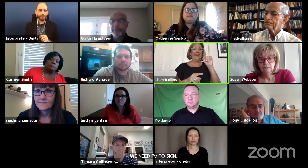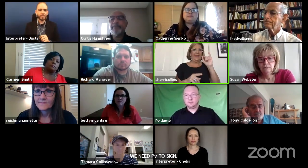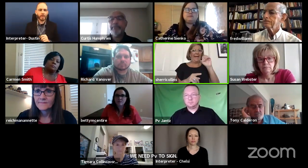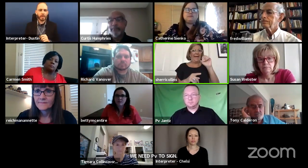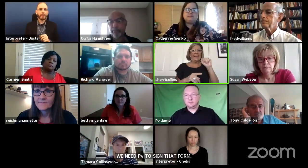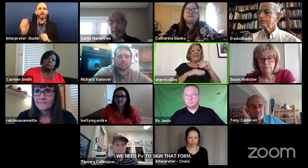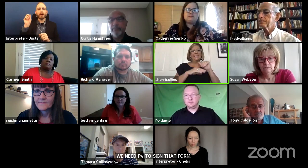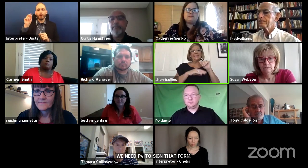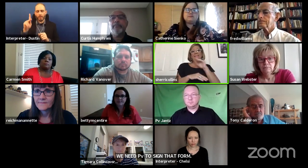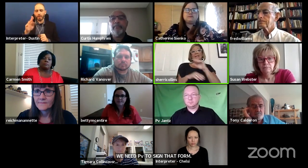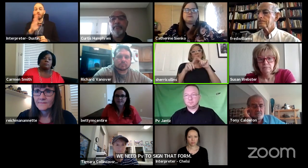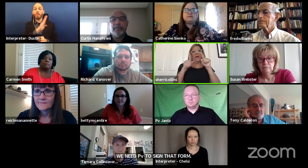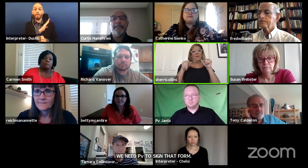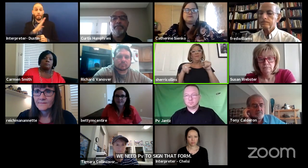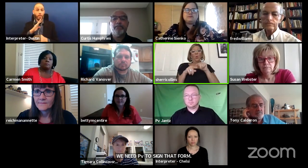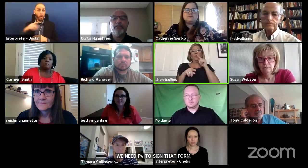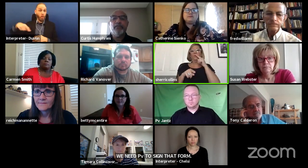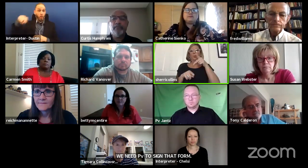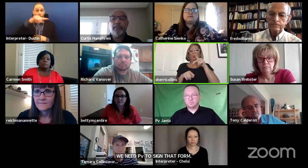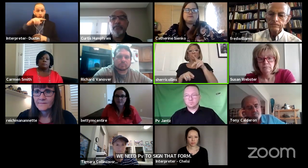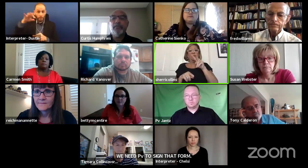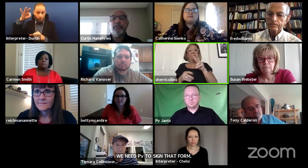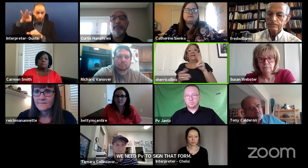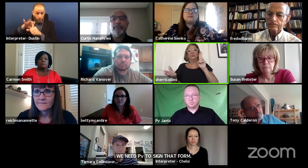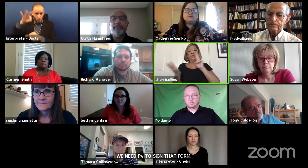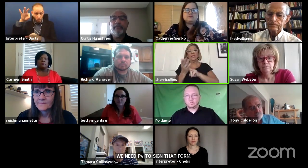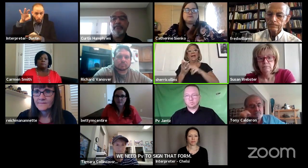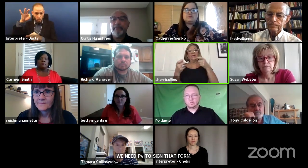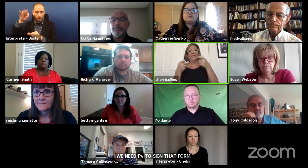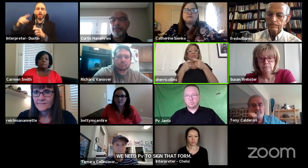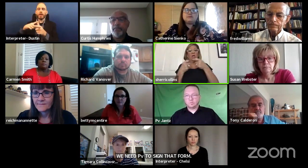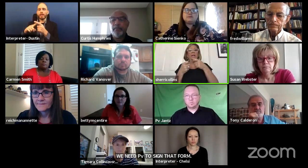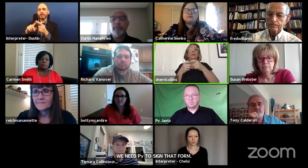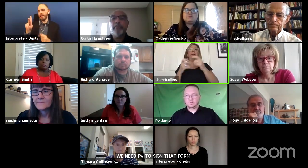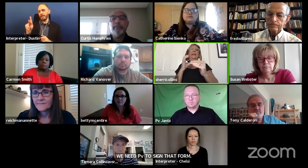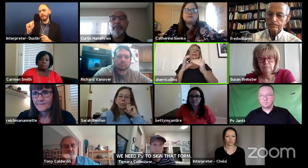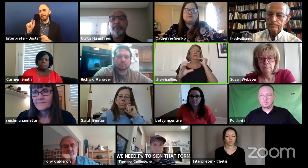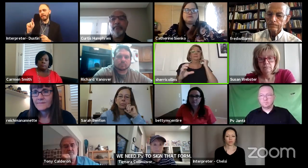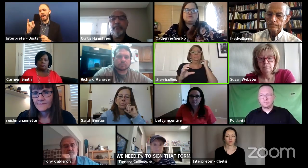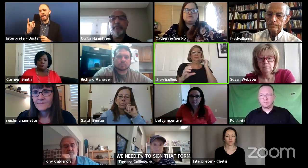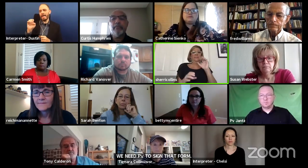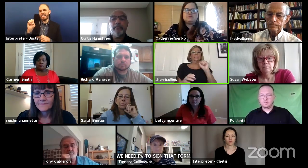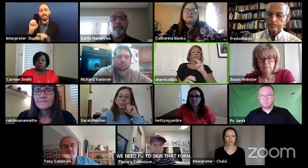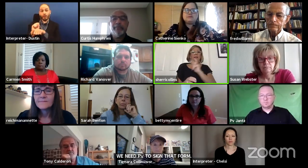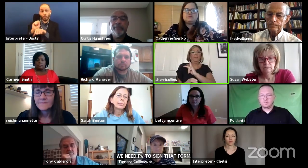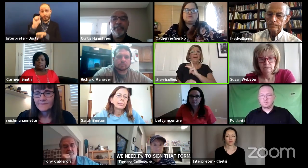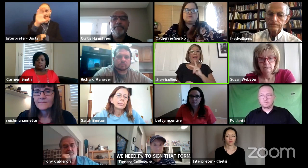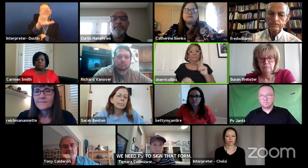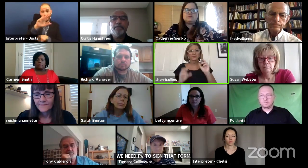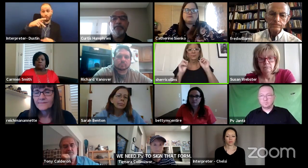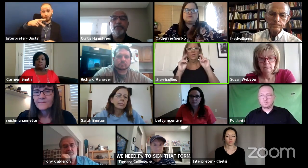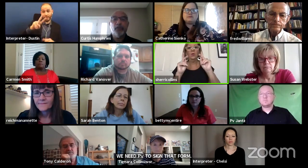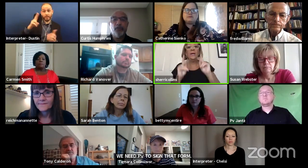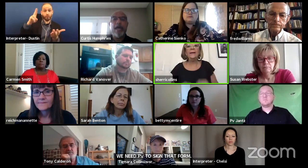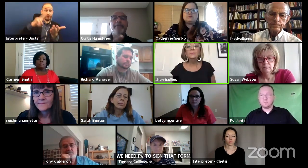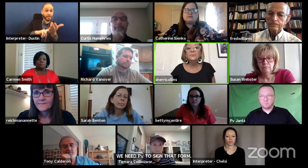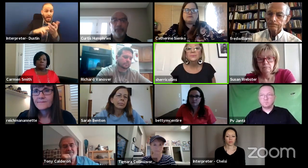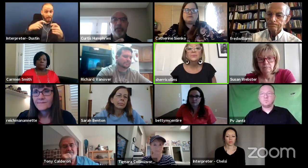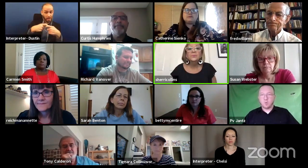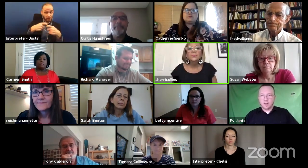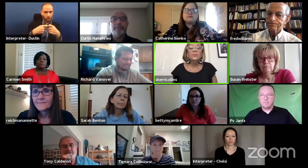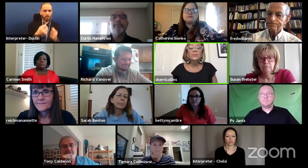then Katie can send that form for PBs to sign electronically and then send it back.